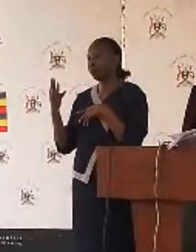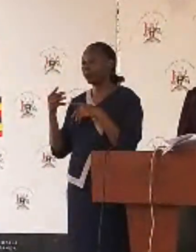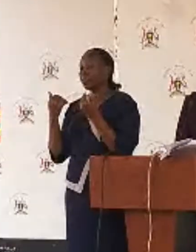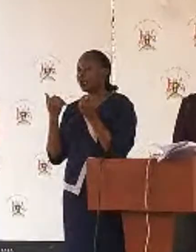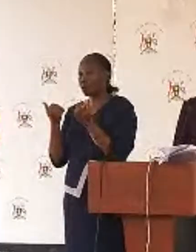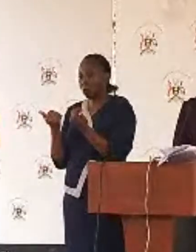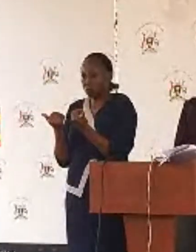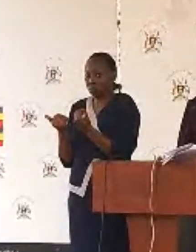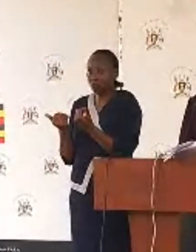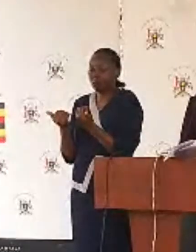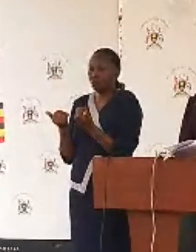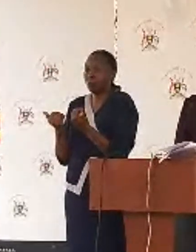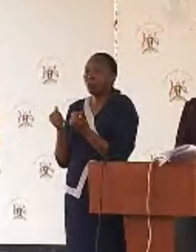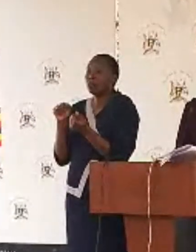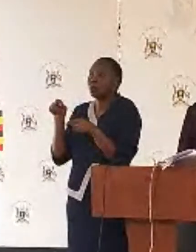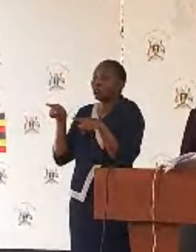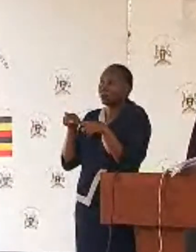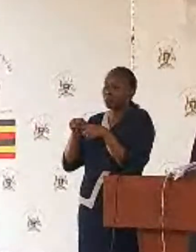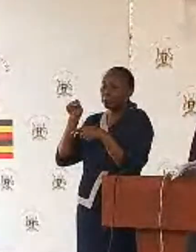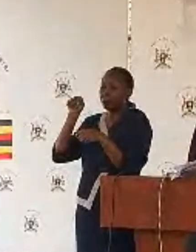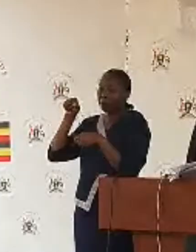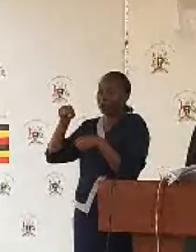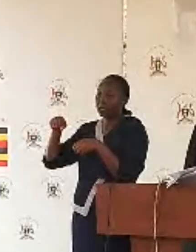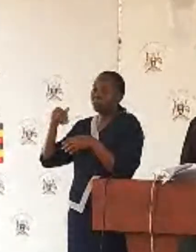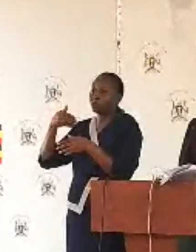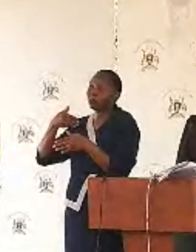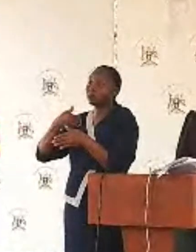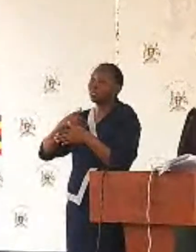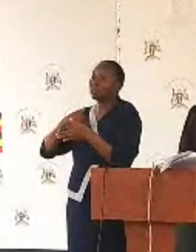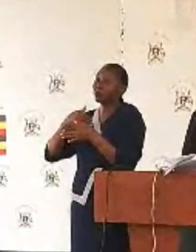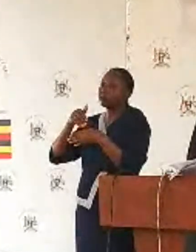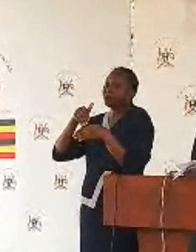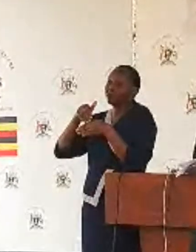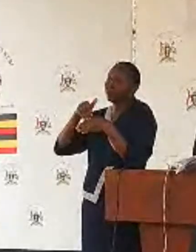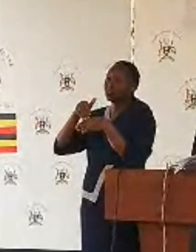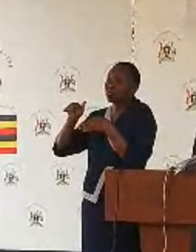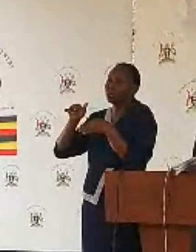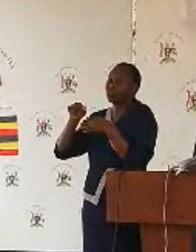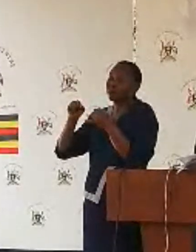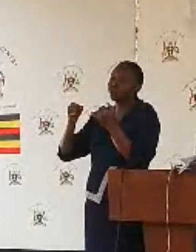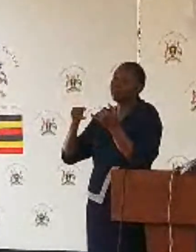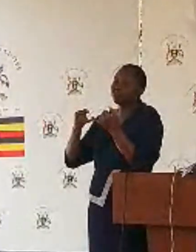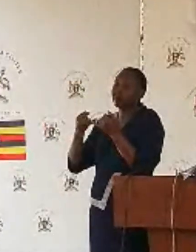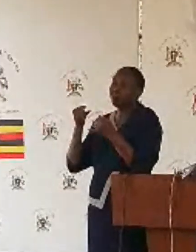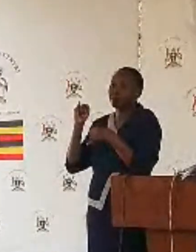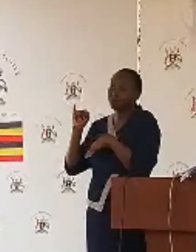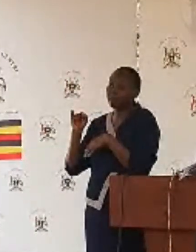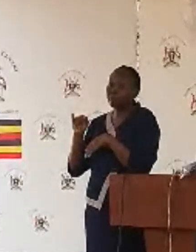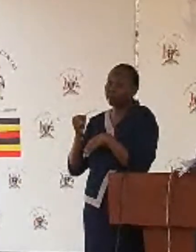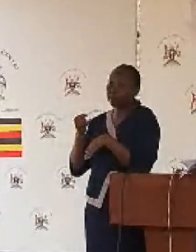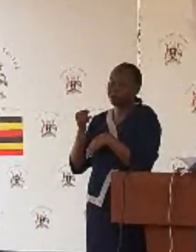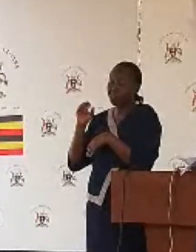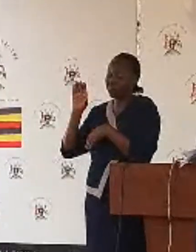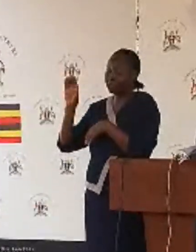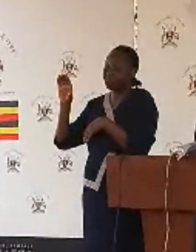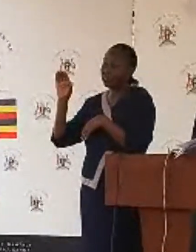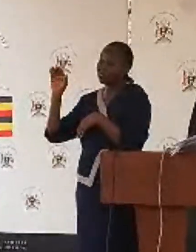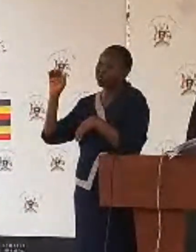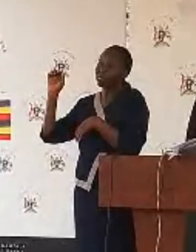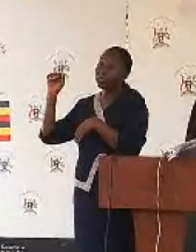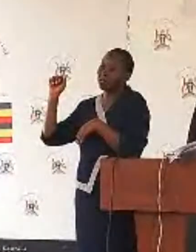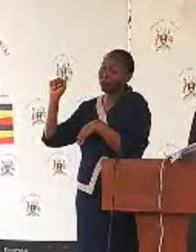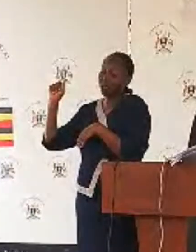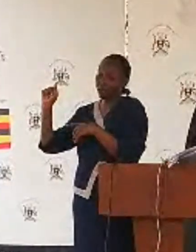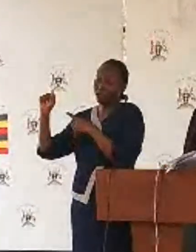Era bateeka okuba nga nabiri ebisaanyizo ebisooka ebya siniya ey'okuna nga okuwaayo obubonero bwabwe